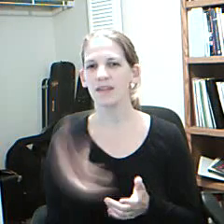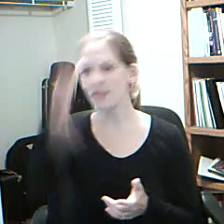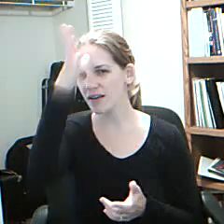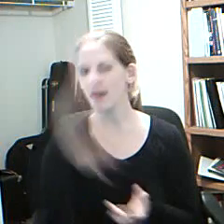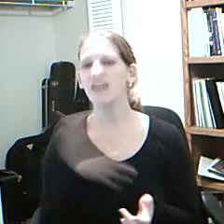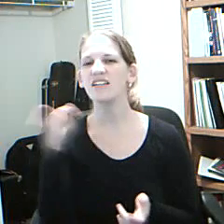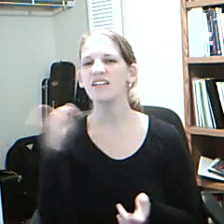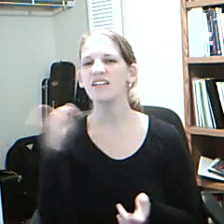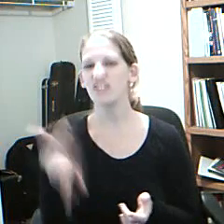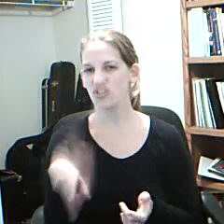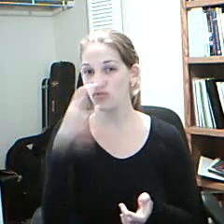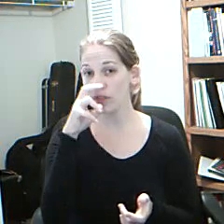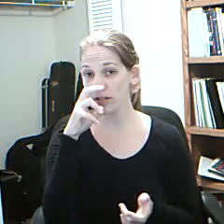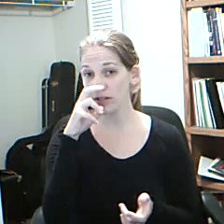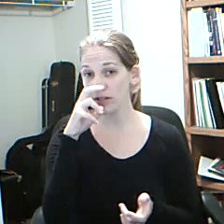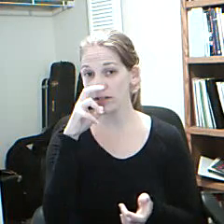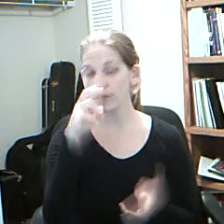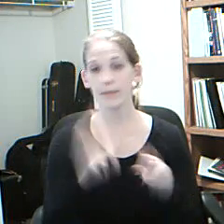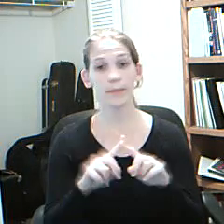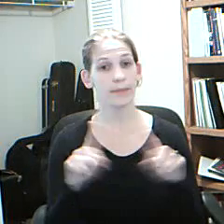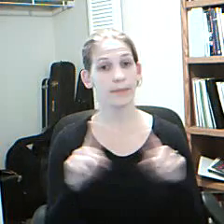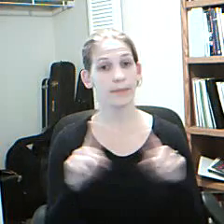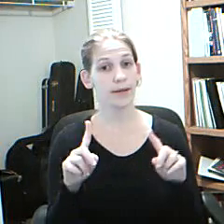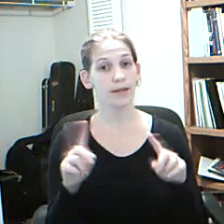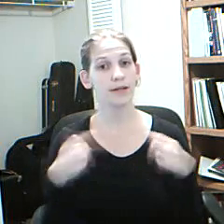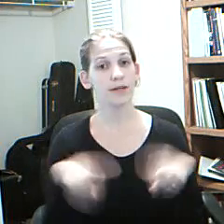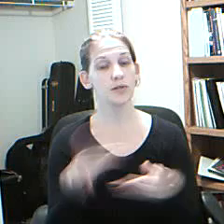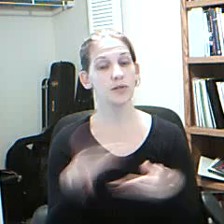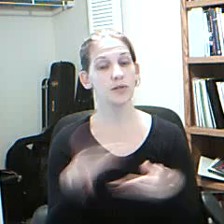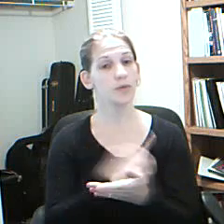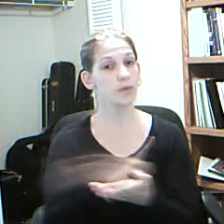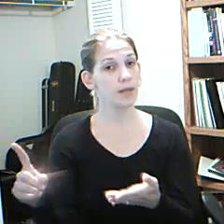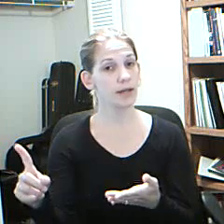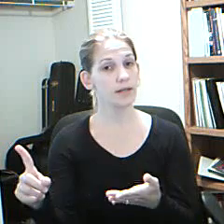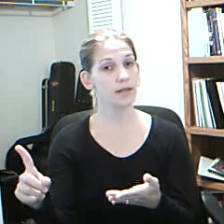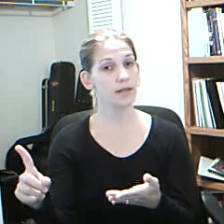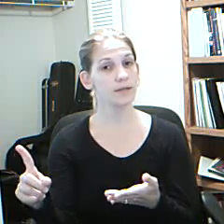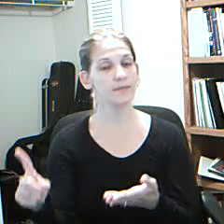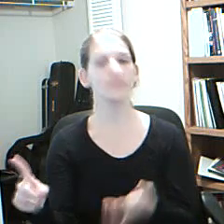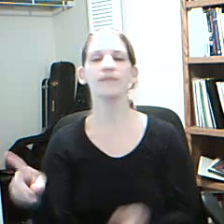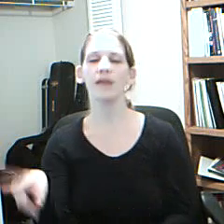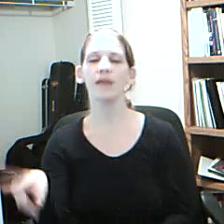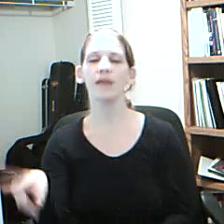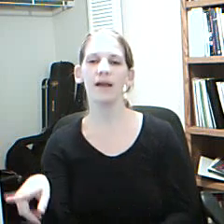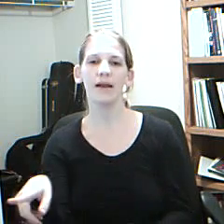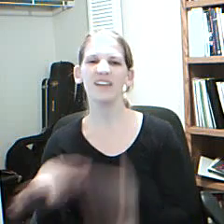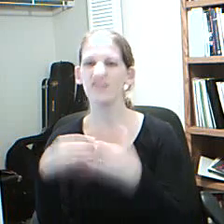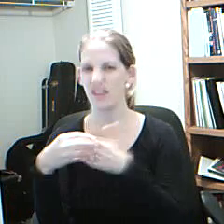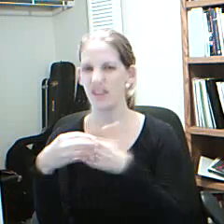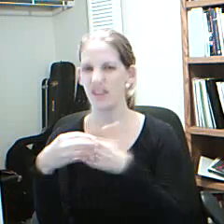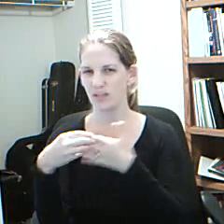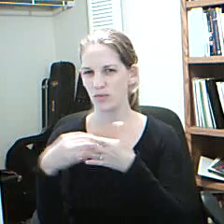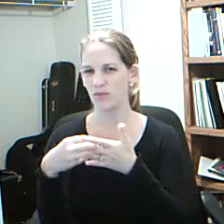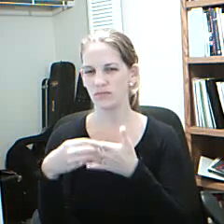the weekend, he allows himself flexibility to splurge. It does two things. Number one, it